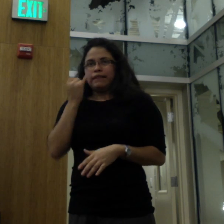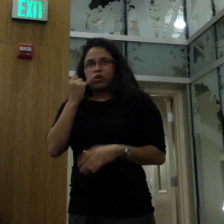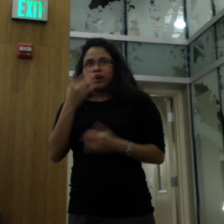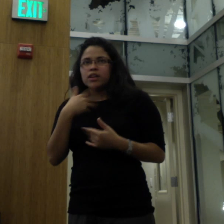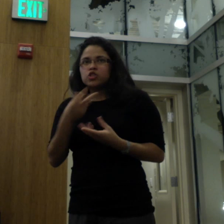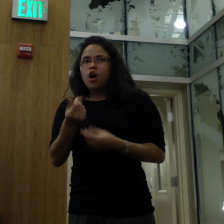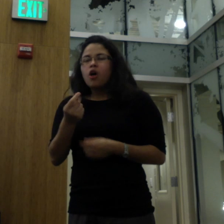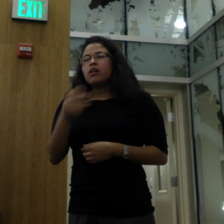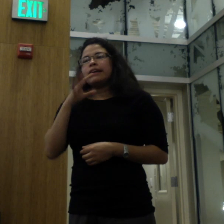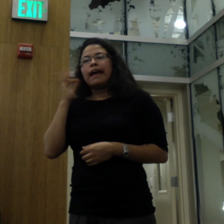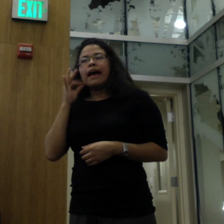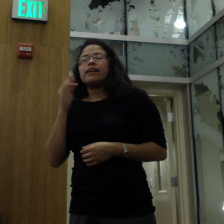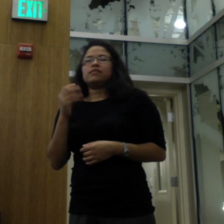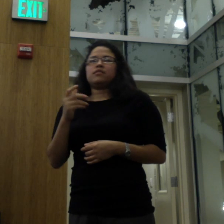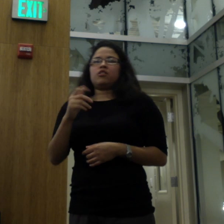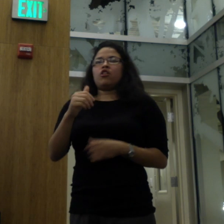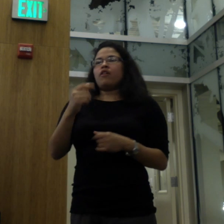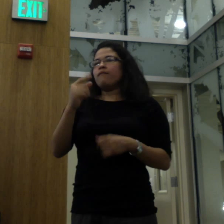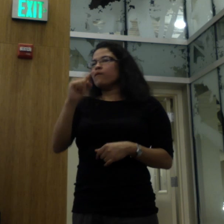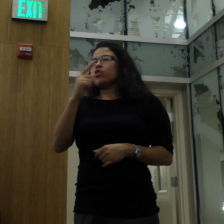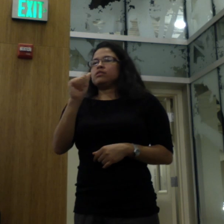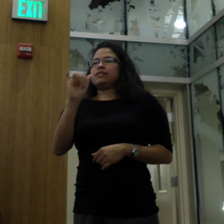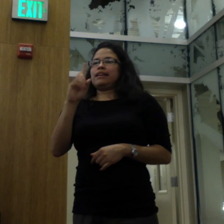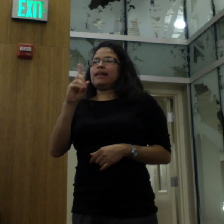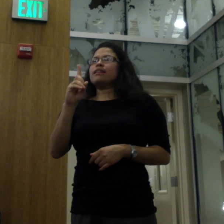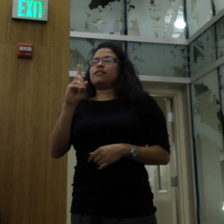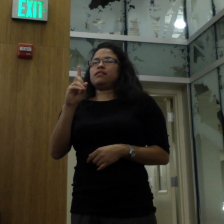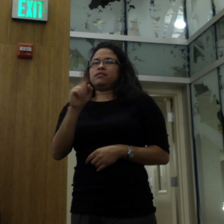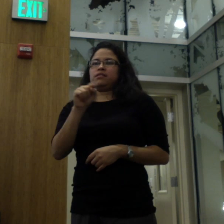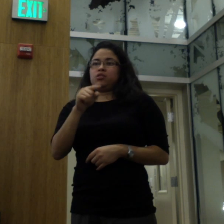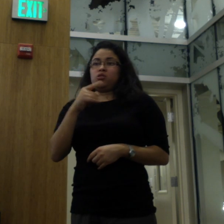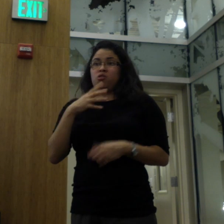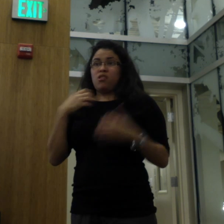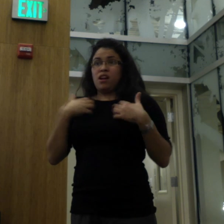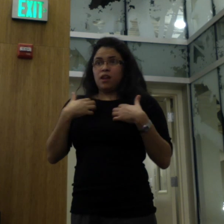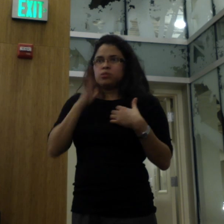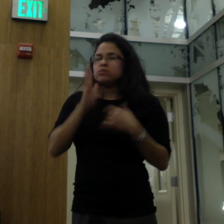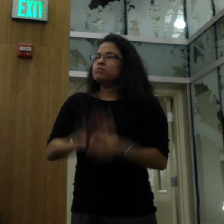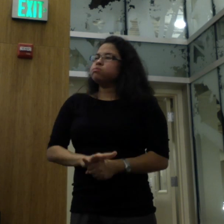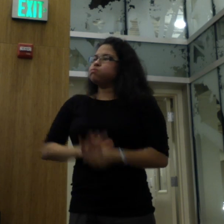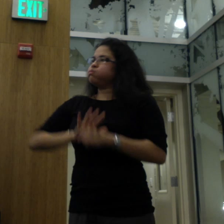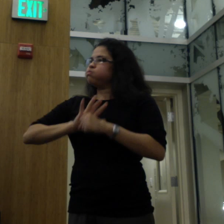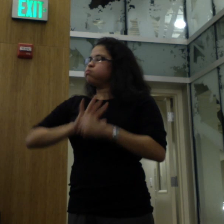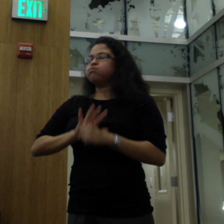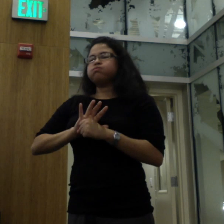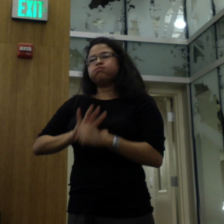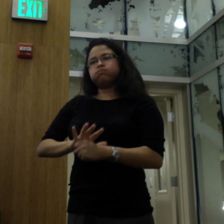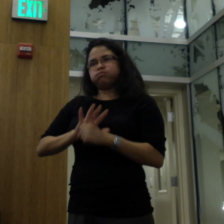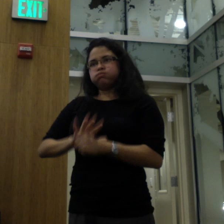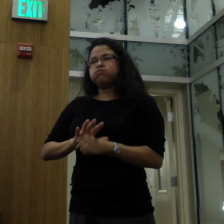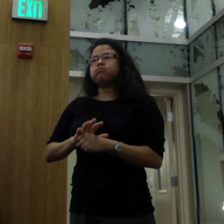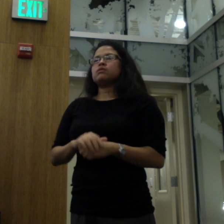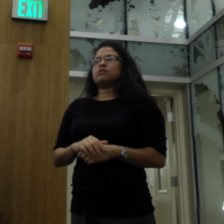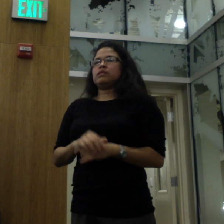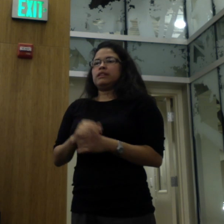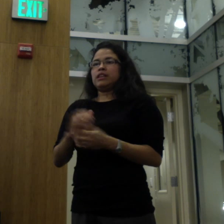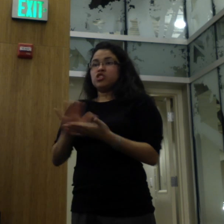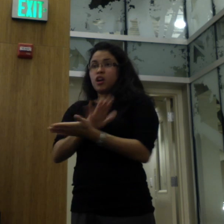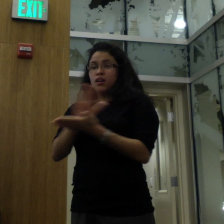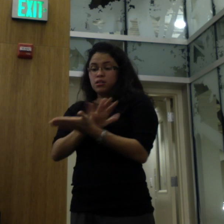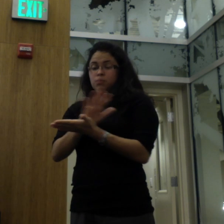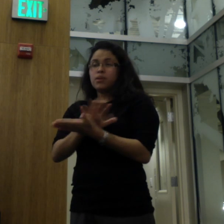first aid for your animals. Your animals are going to be just as stressed out as you are. Have your important documents